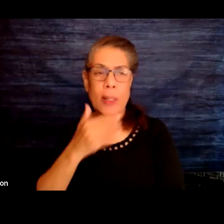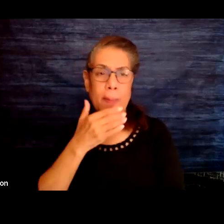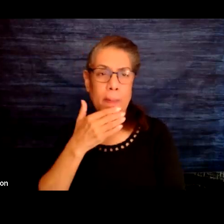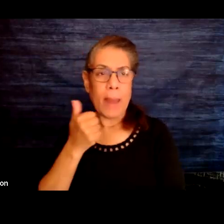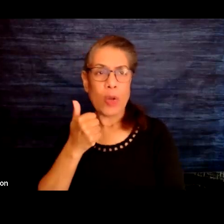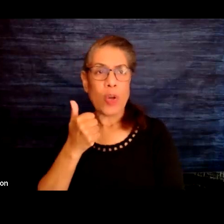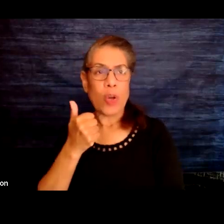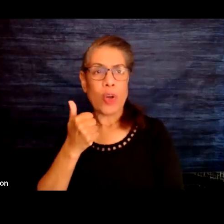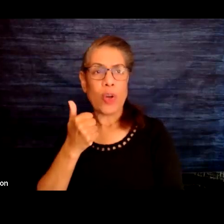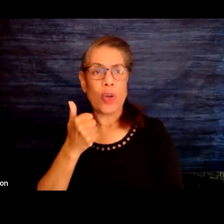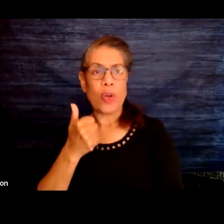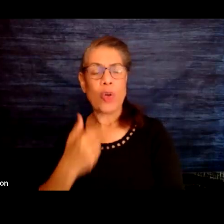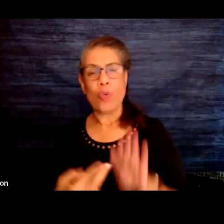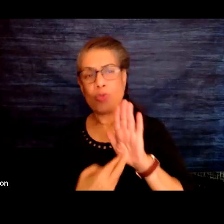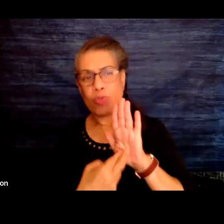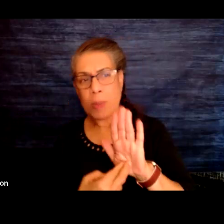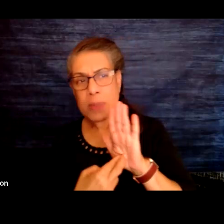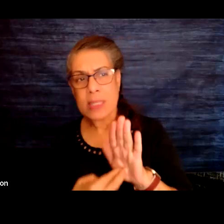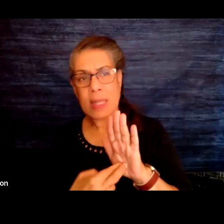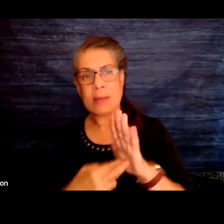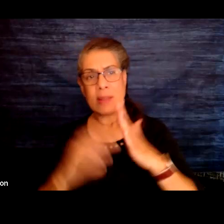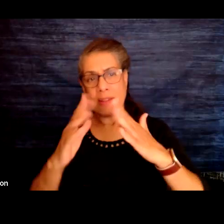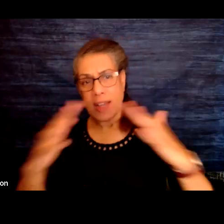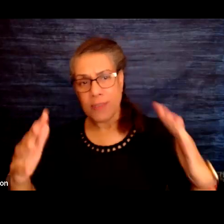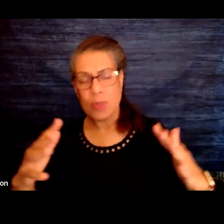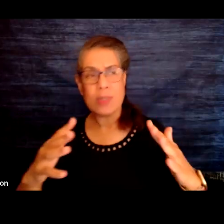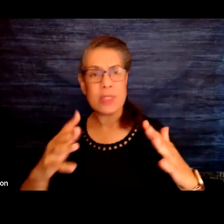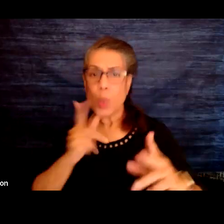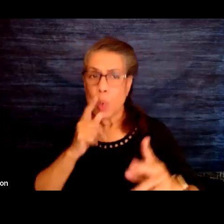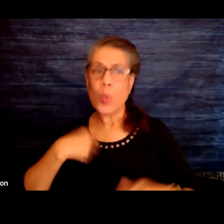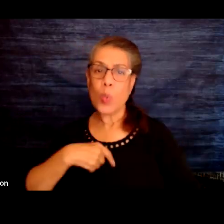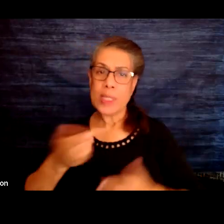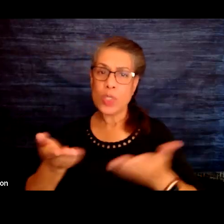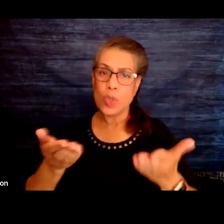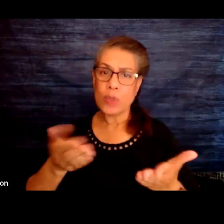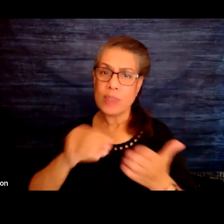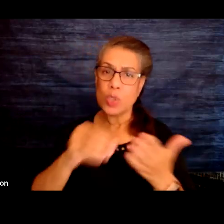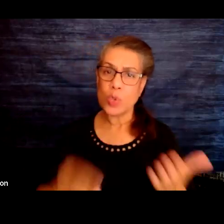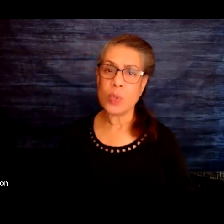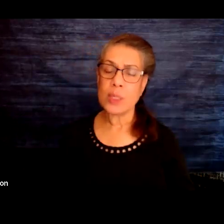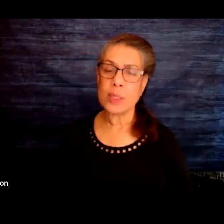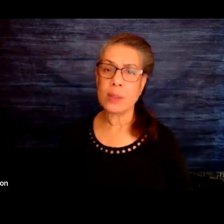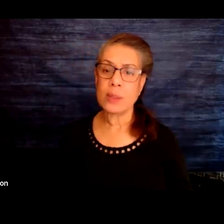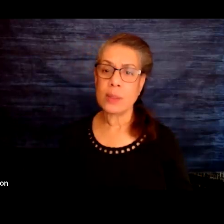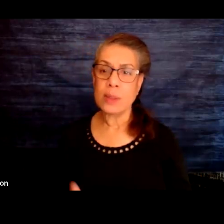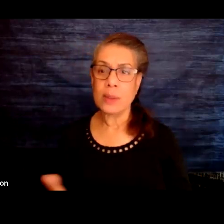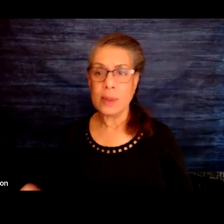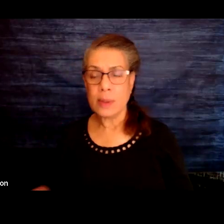our schools face and the variety of populations that we serve. And so,